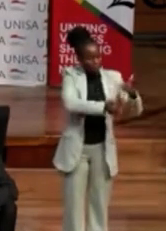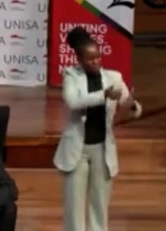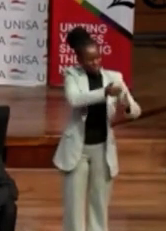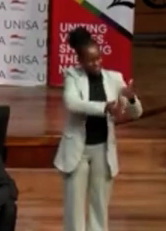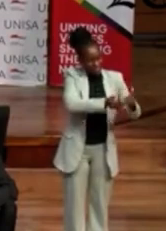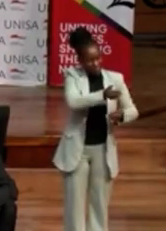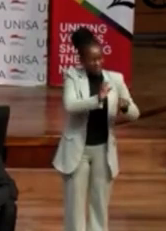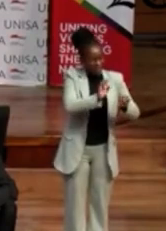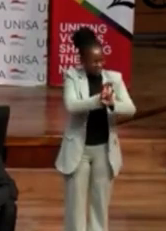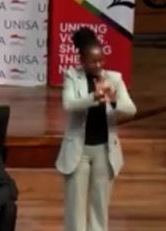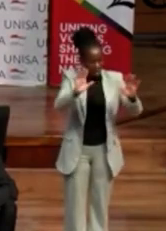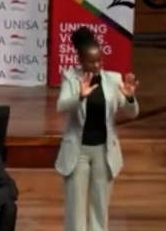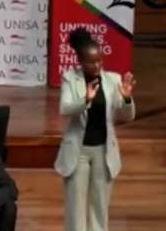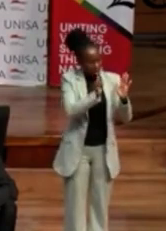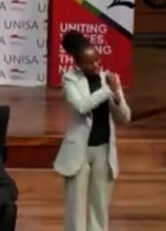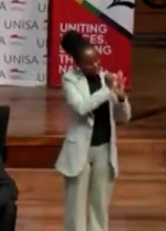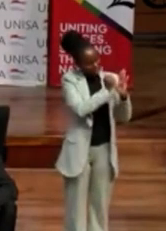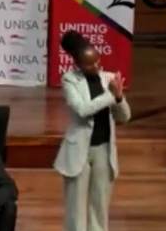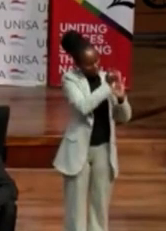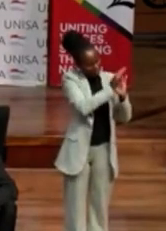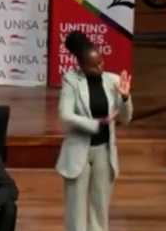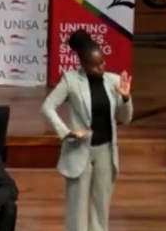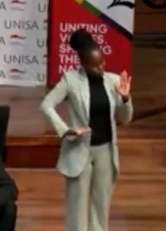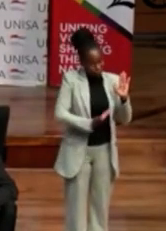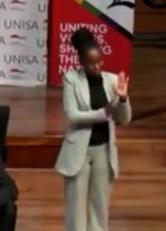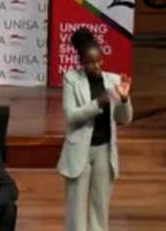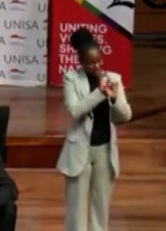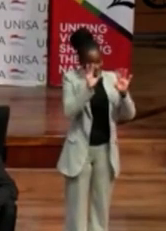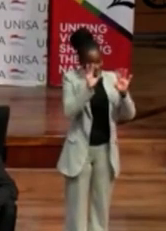agenda. Well-defined agenda with issues agreed upon by